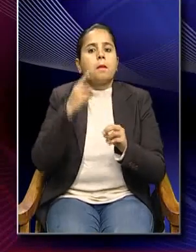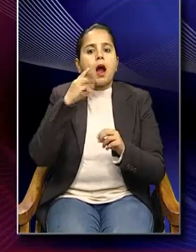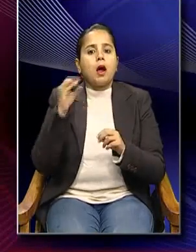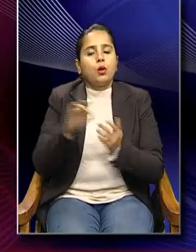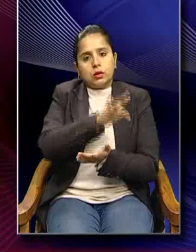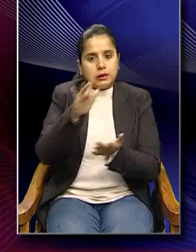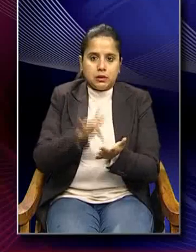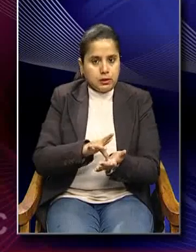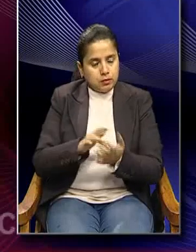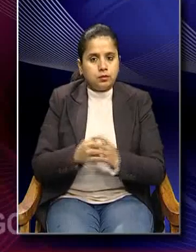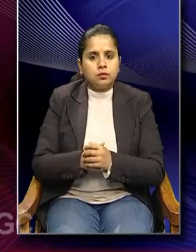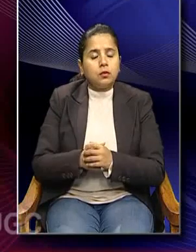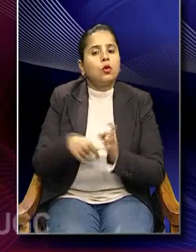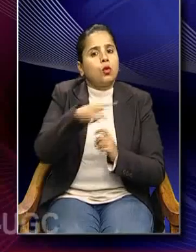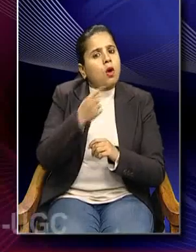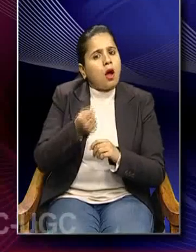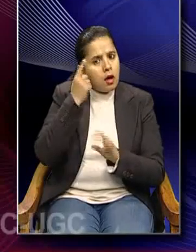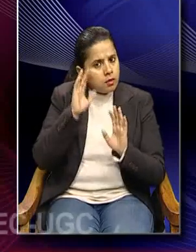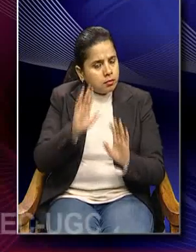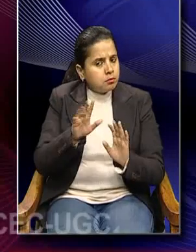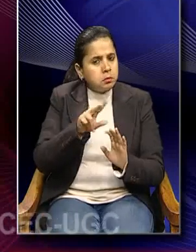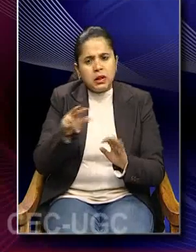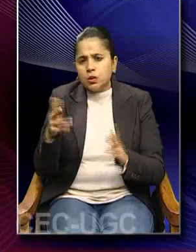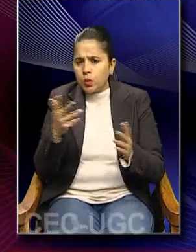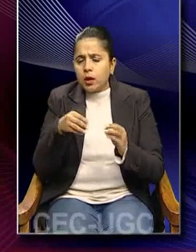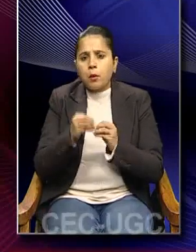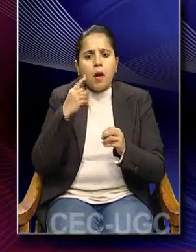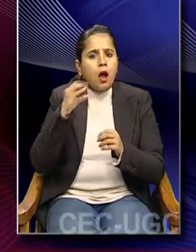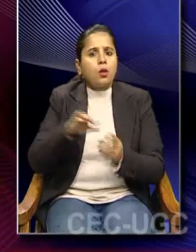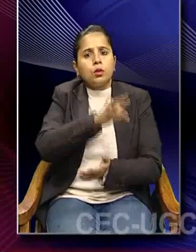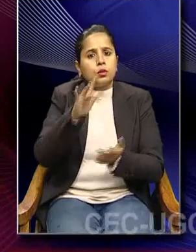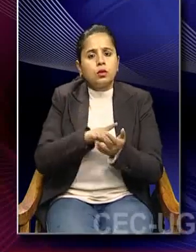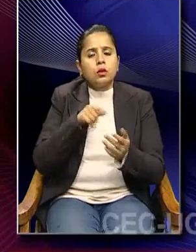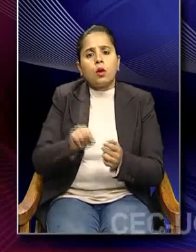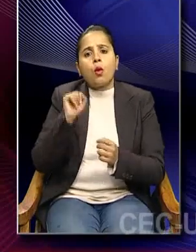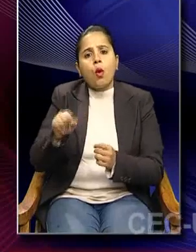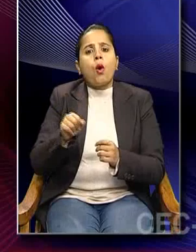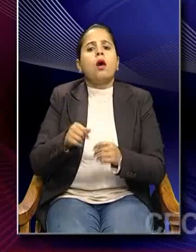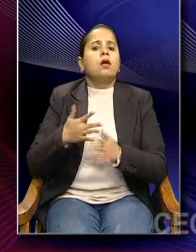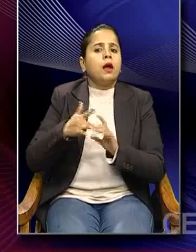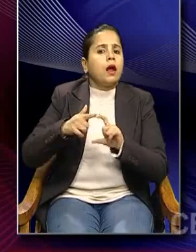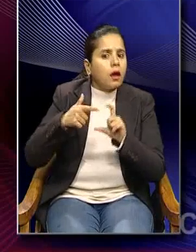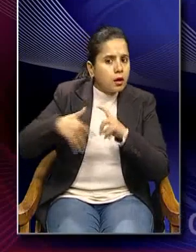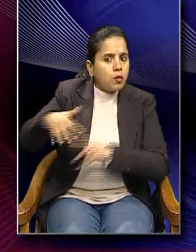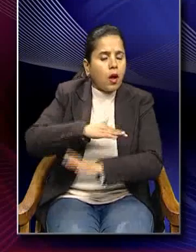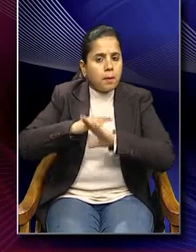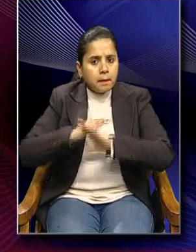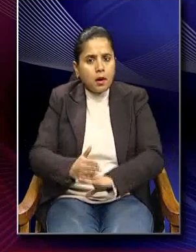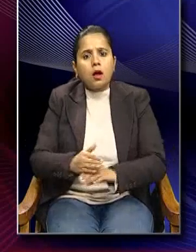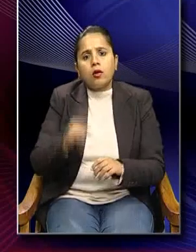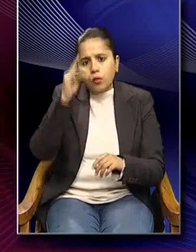biocentrism. What do you understand by biocentrism aspect of environmental protection